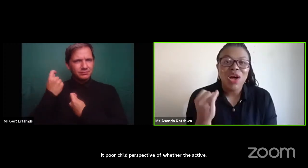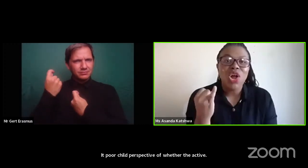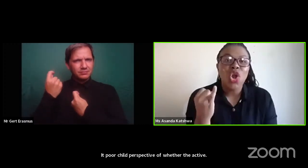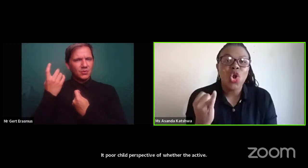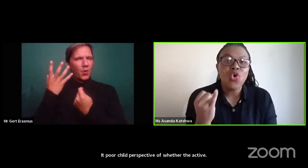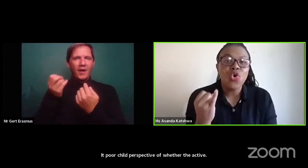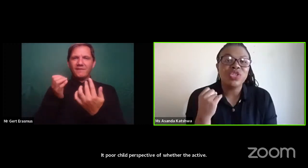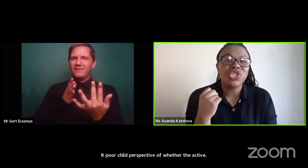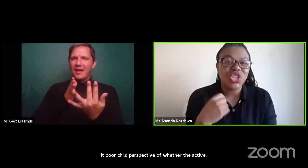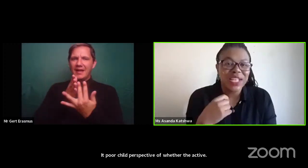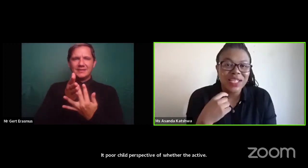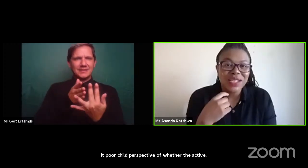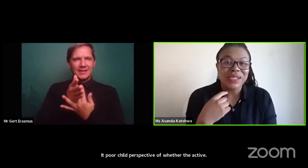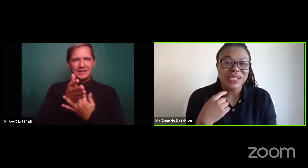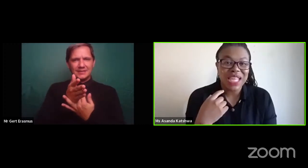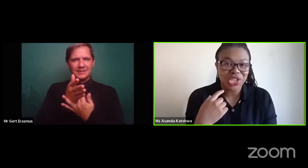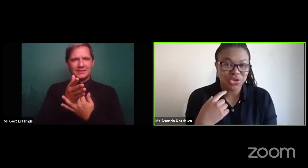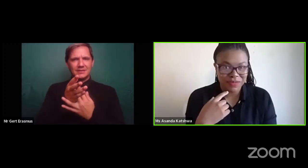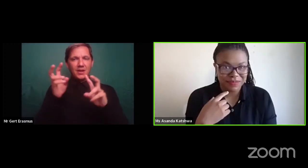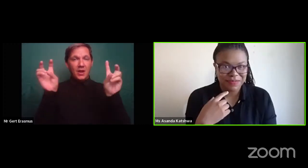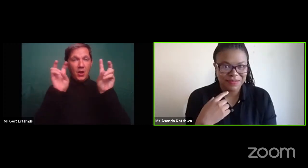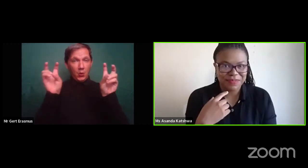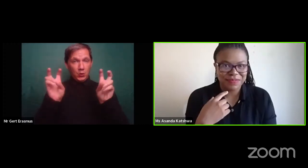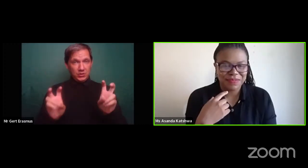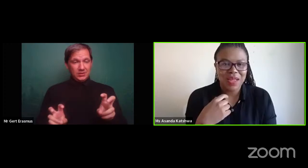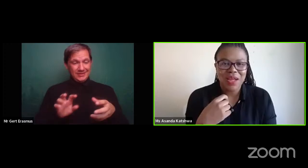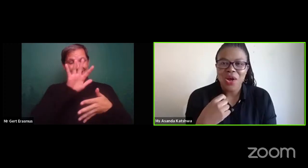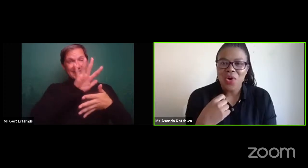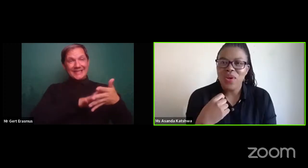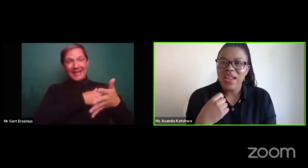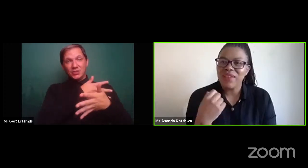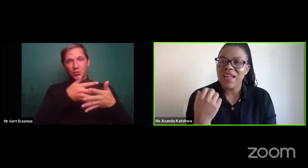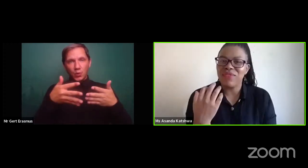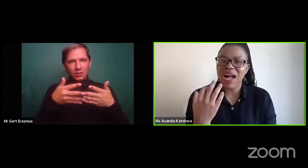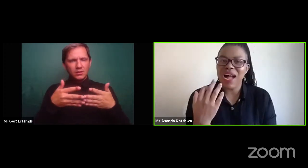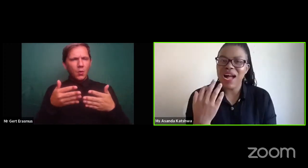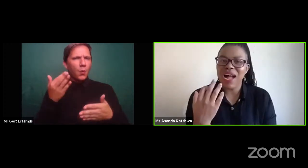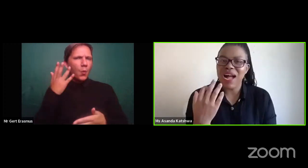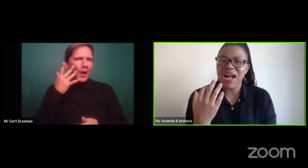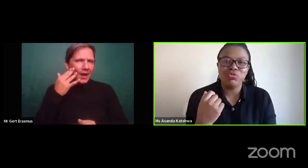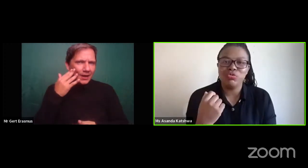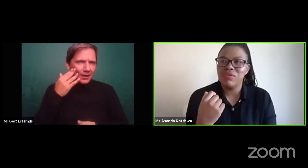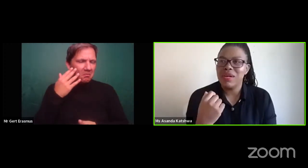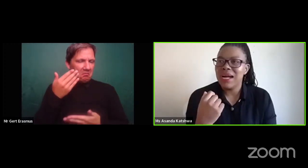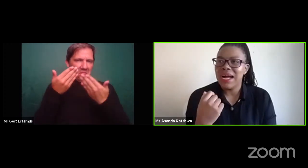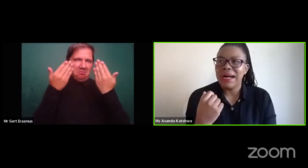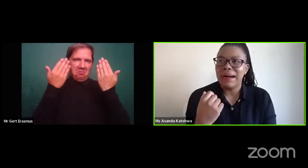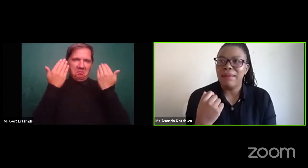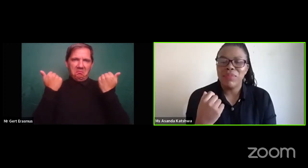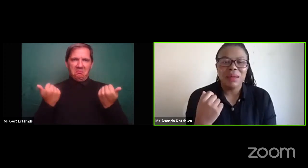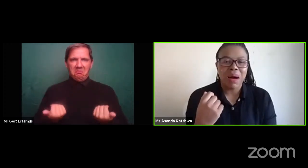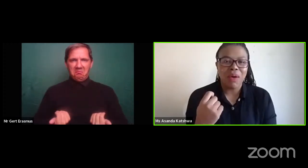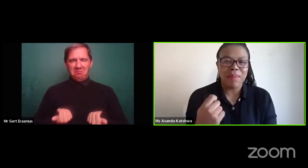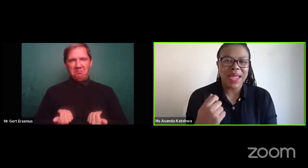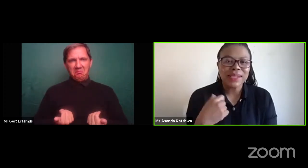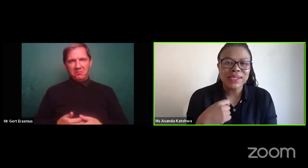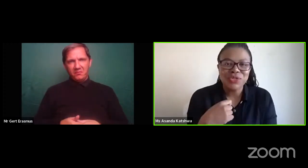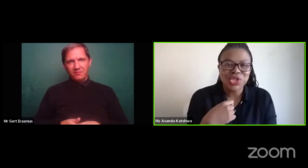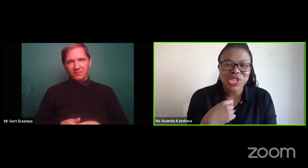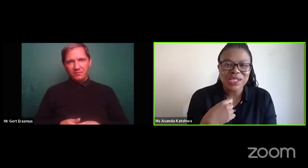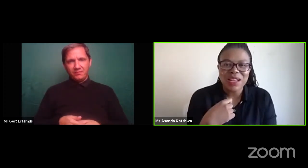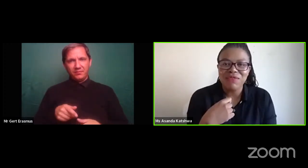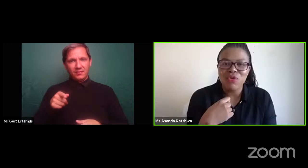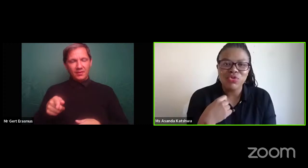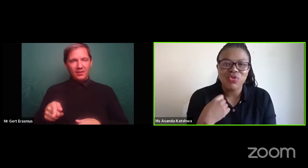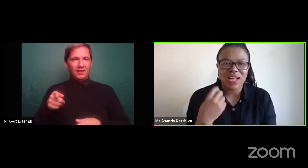the load shedding schedule. Will have access to power banks